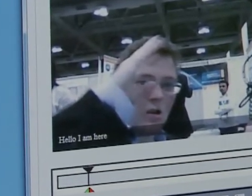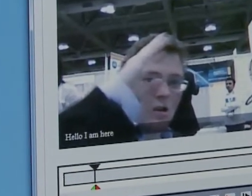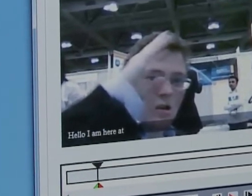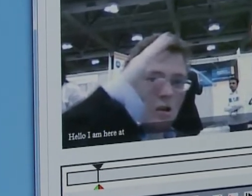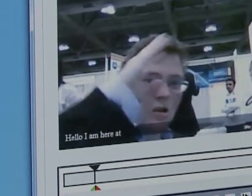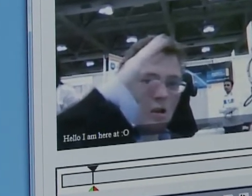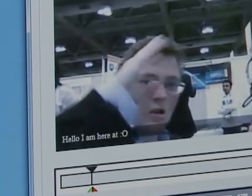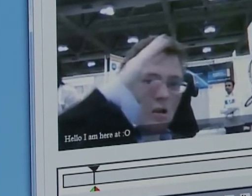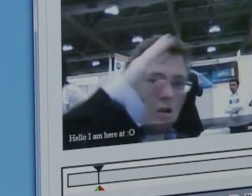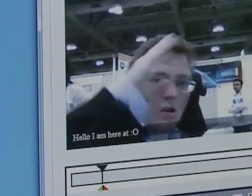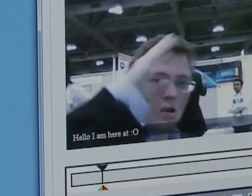please